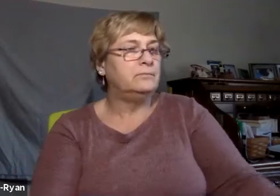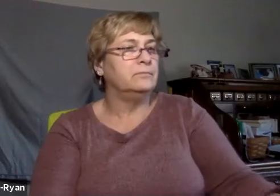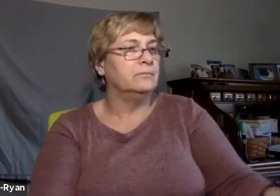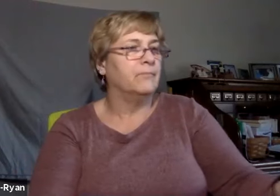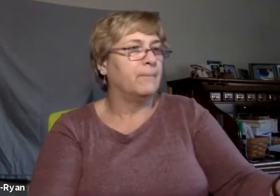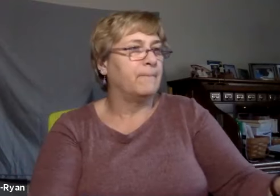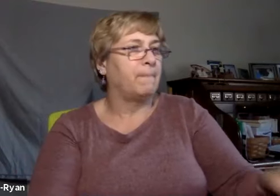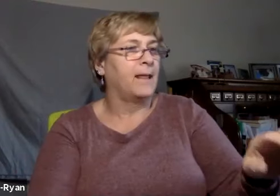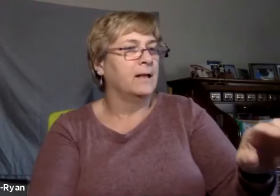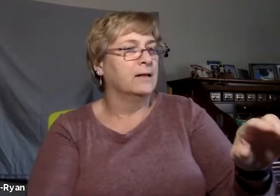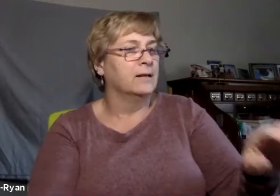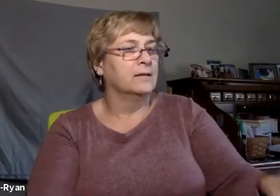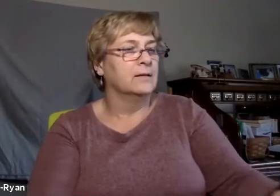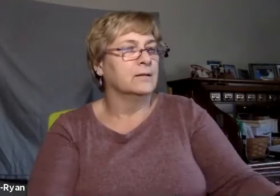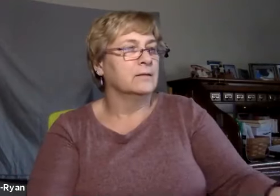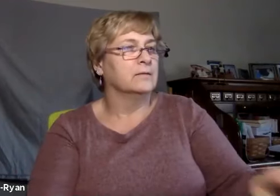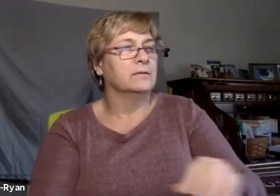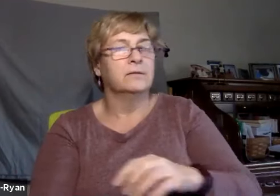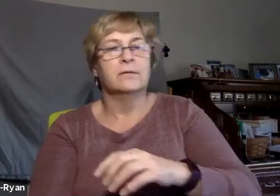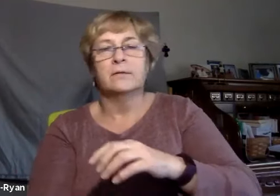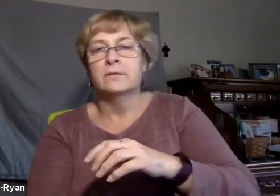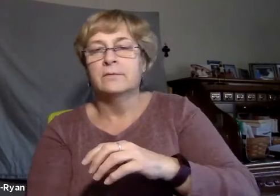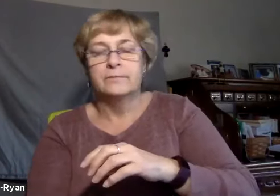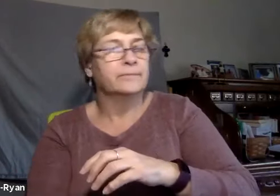issue or etiology, it would be one thing.